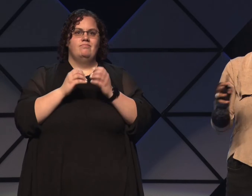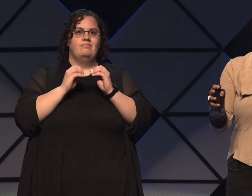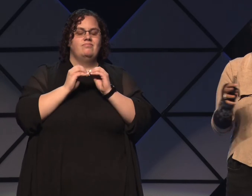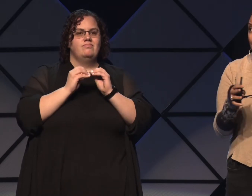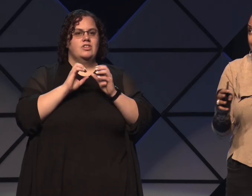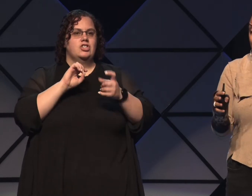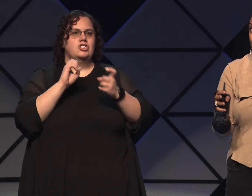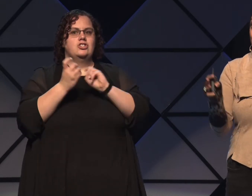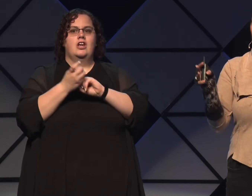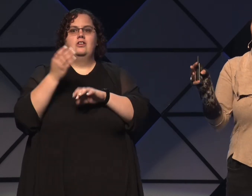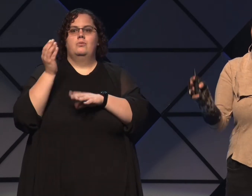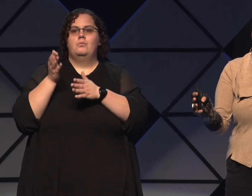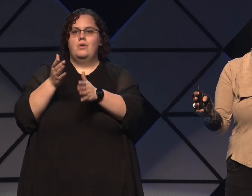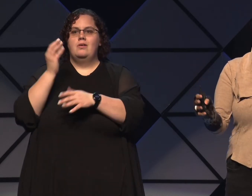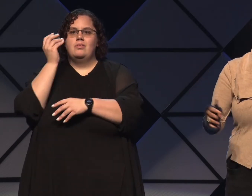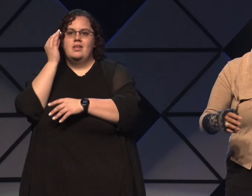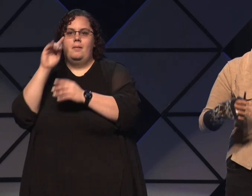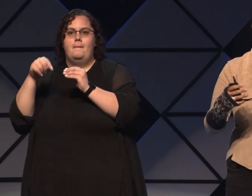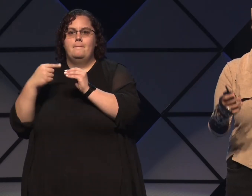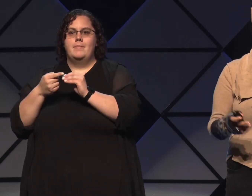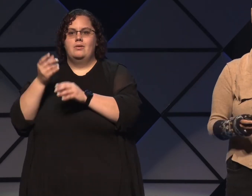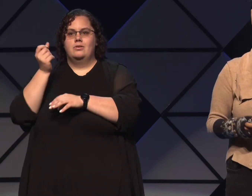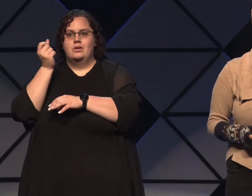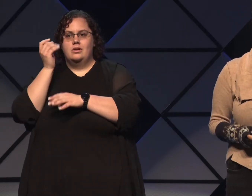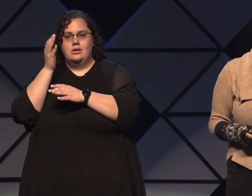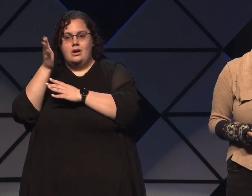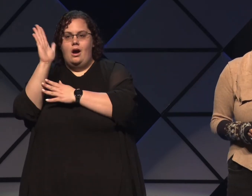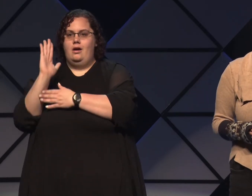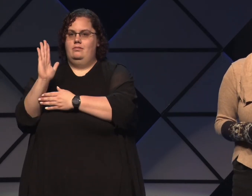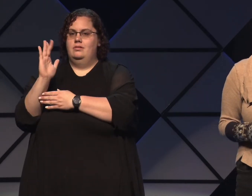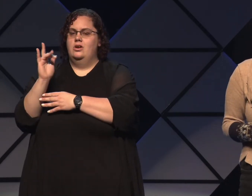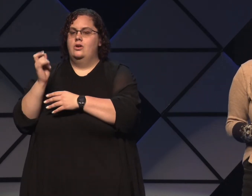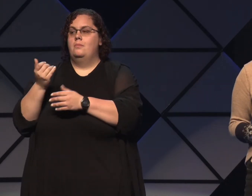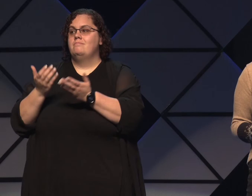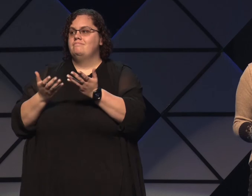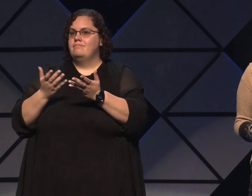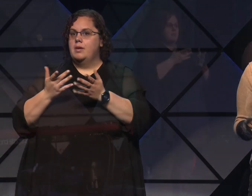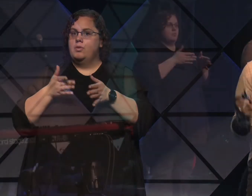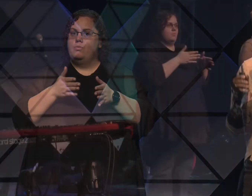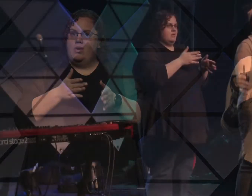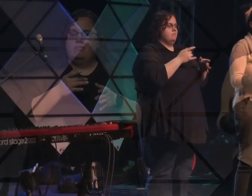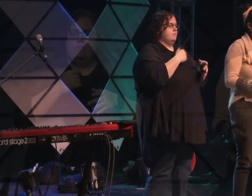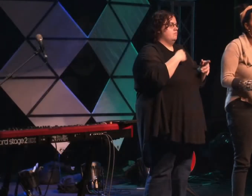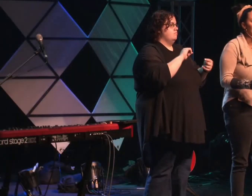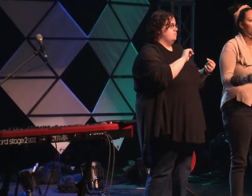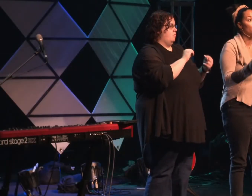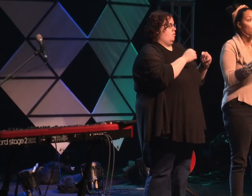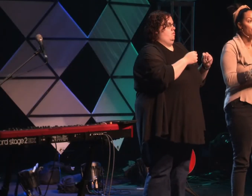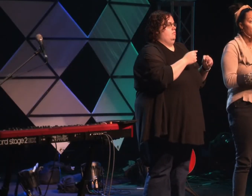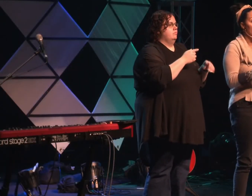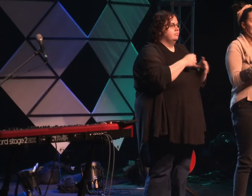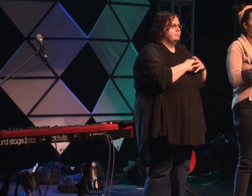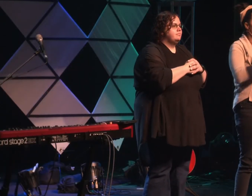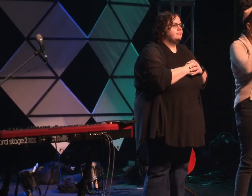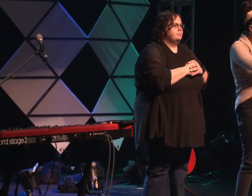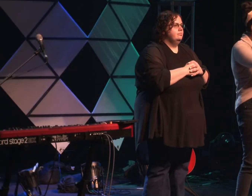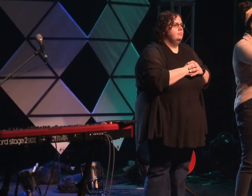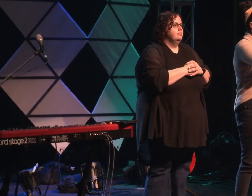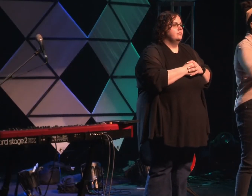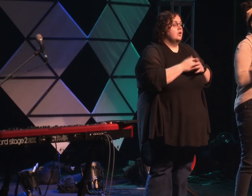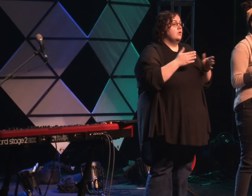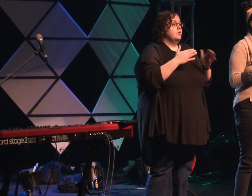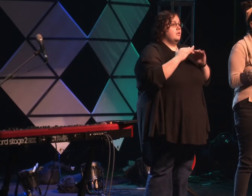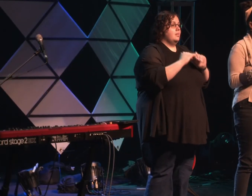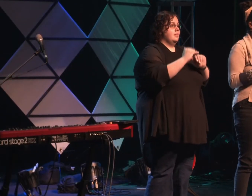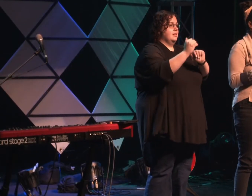no longer make sense or have caused you harm along the way. So if you're new here or on your way